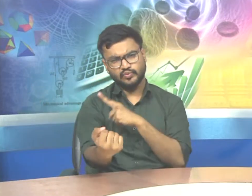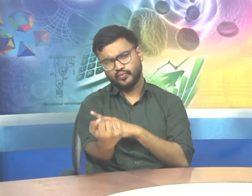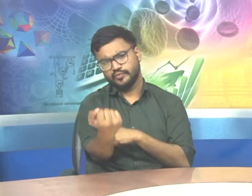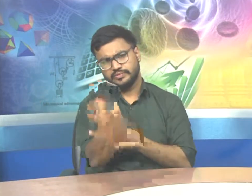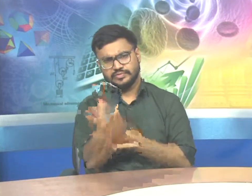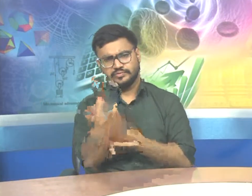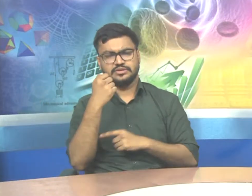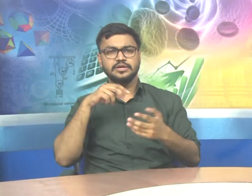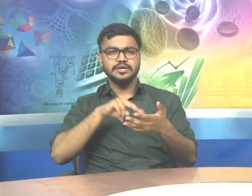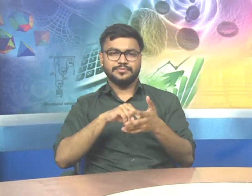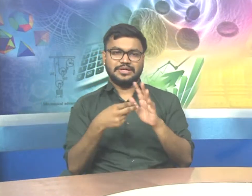Next